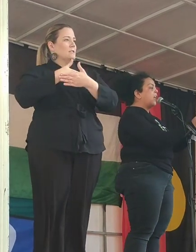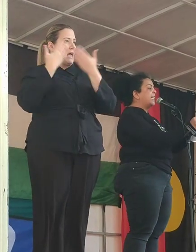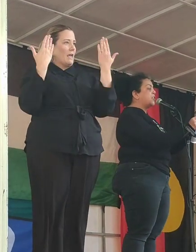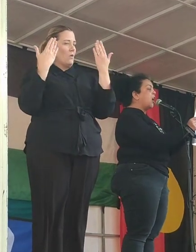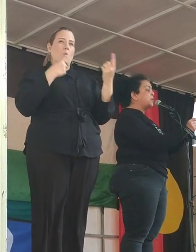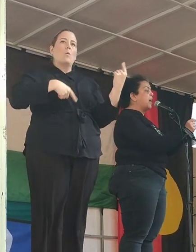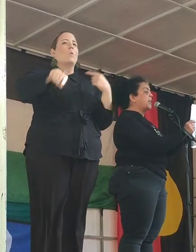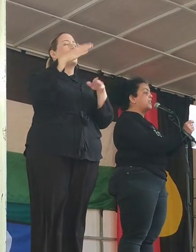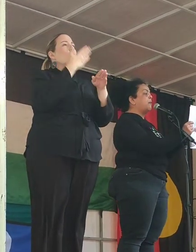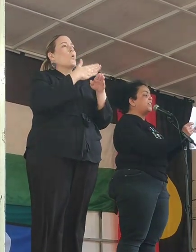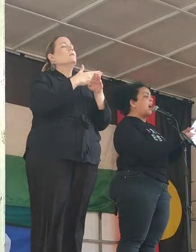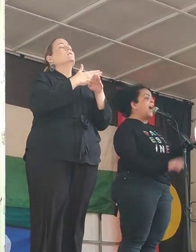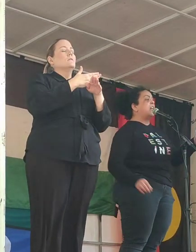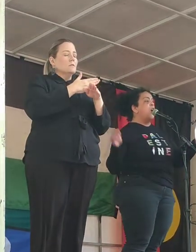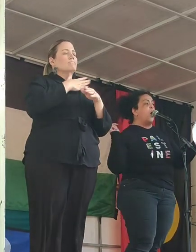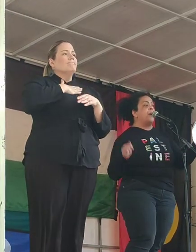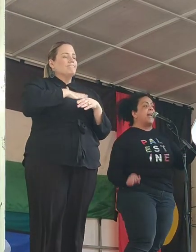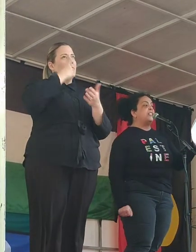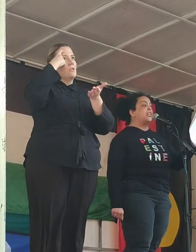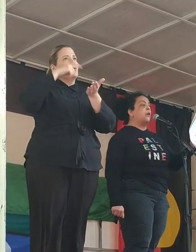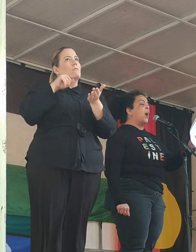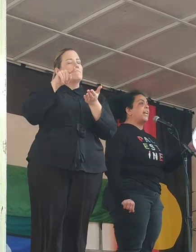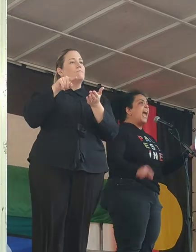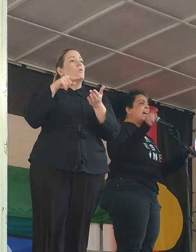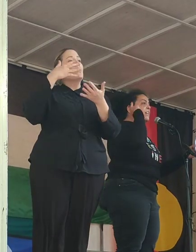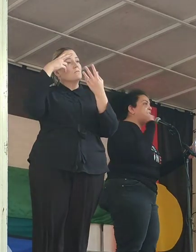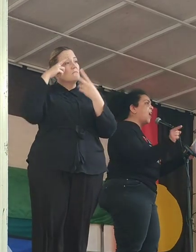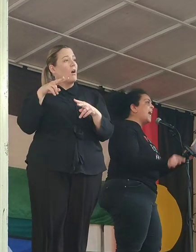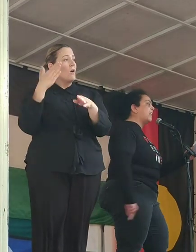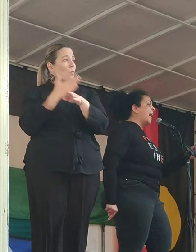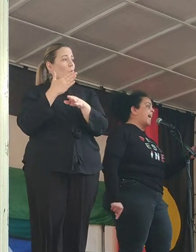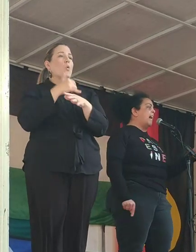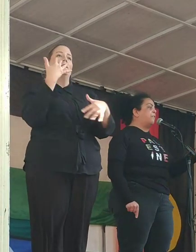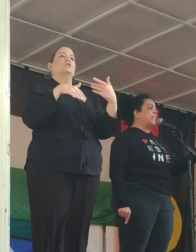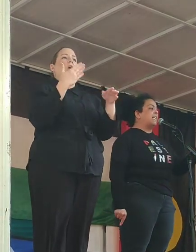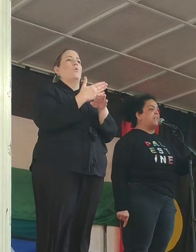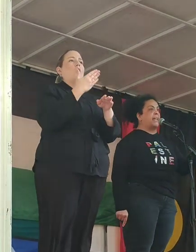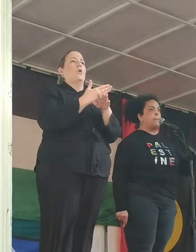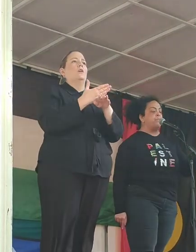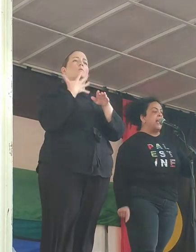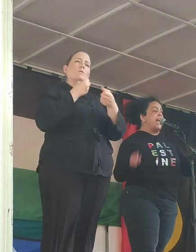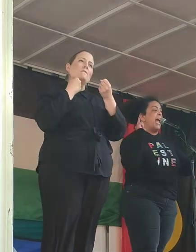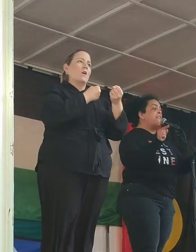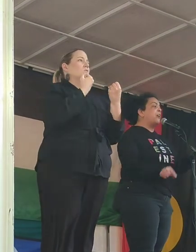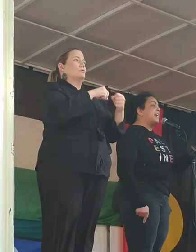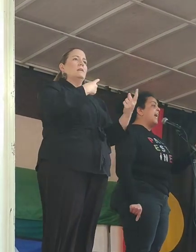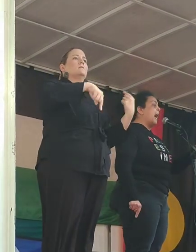the world acknowledge those workers who have died or were injured at work, and to fight like hell for the